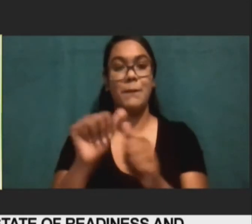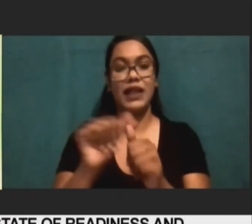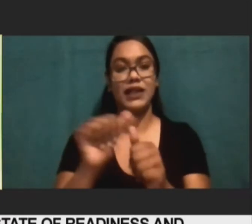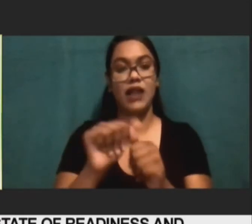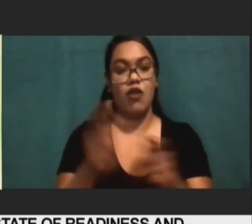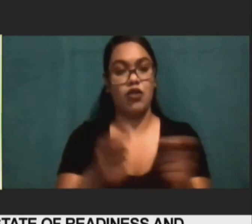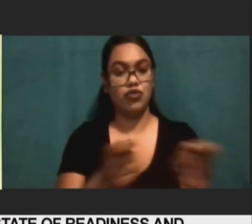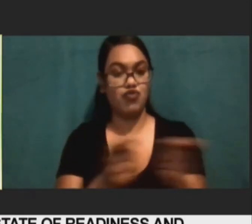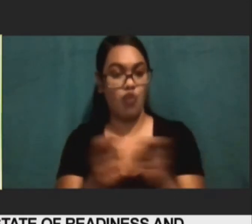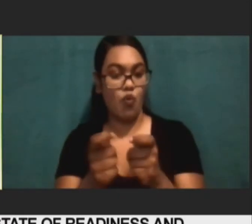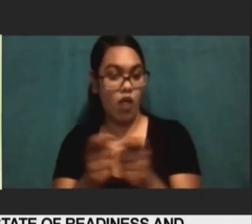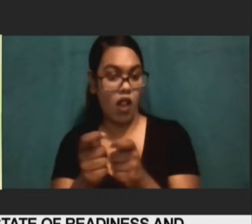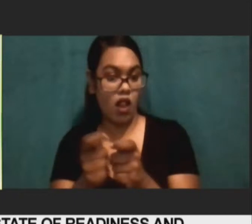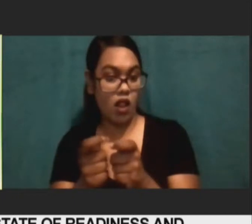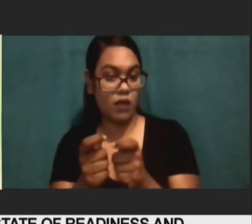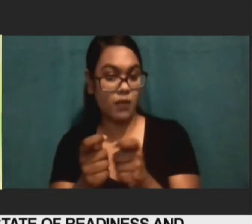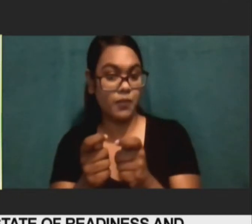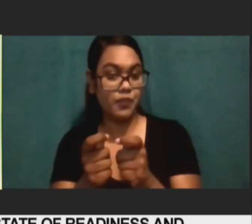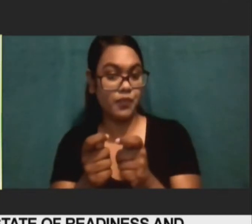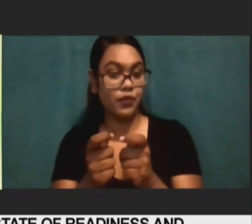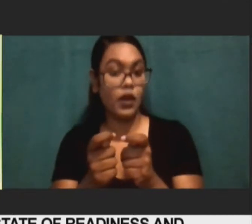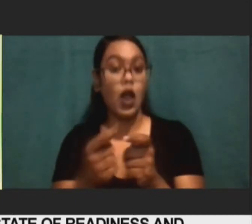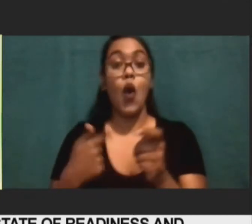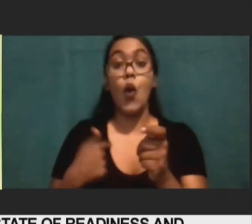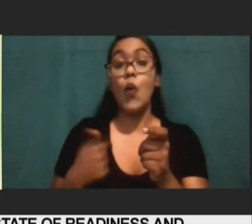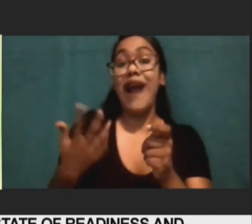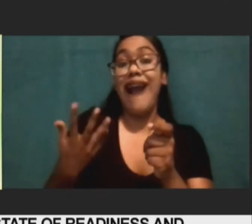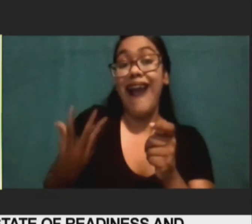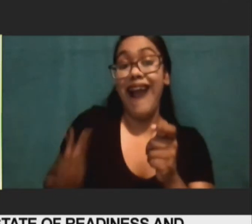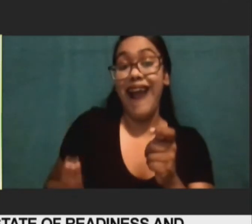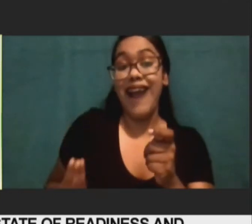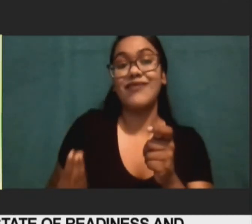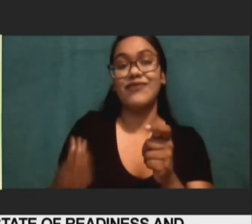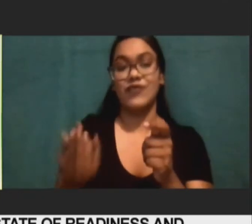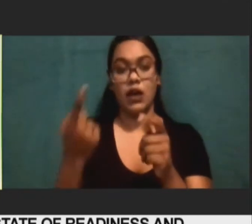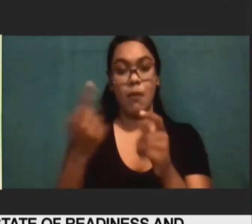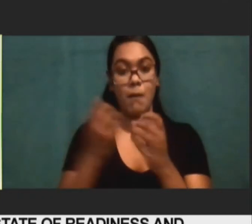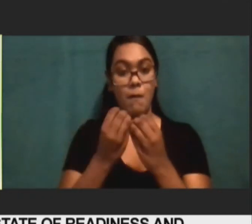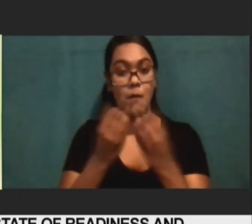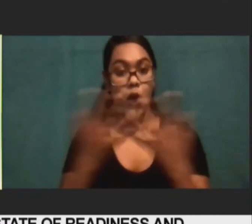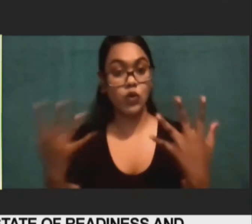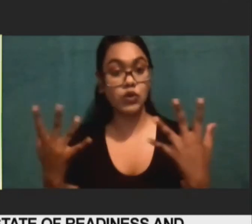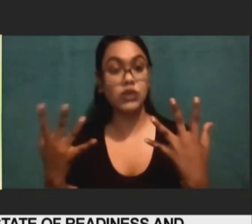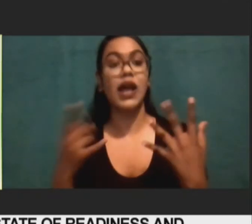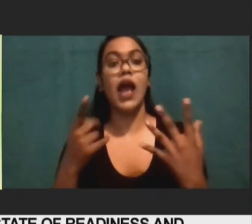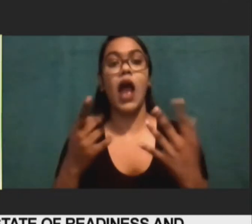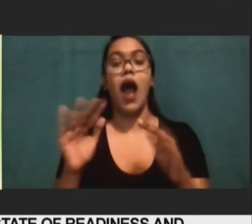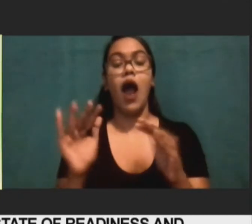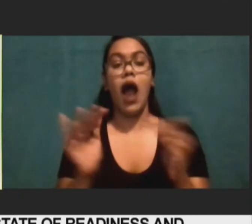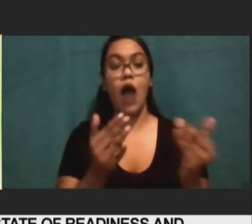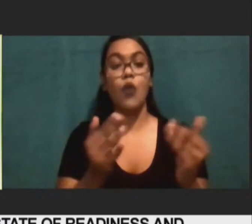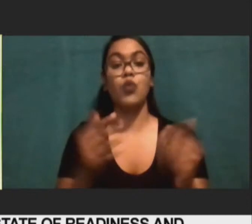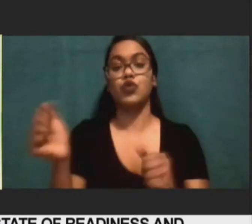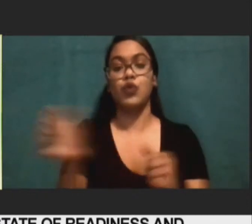have a continuum of still employment, of engagement with our